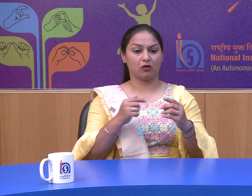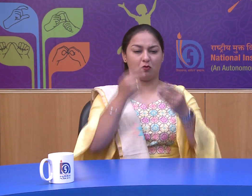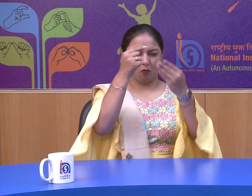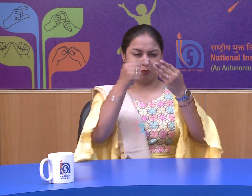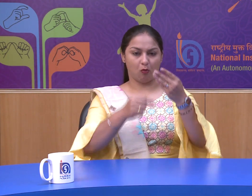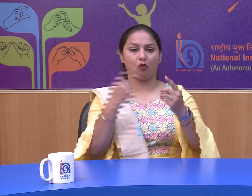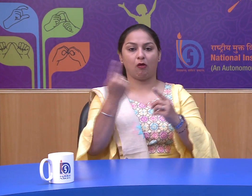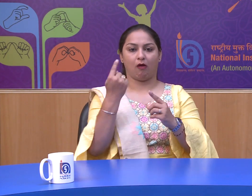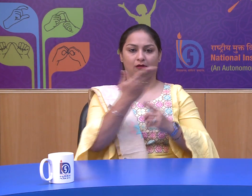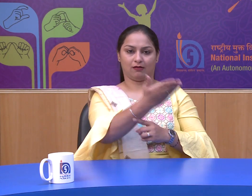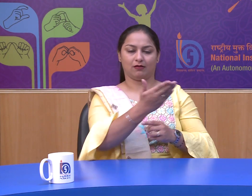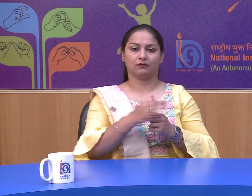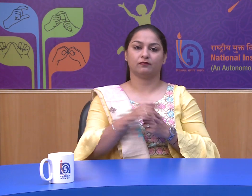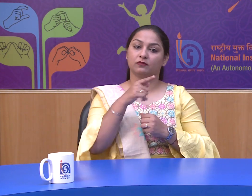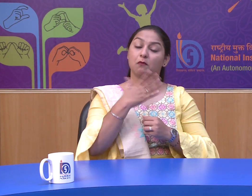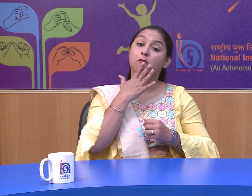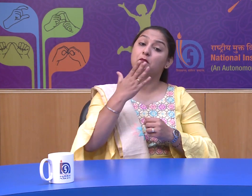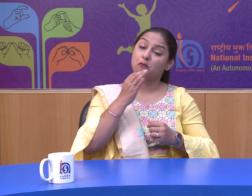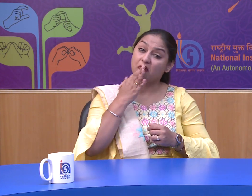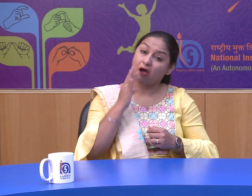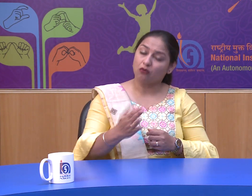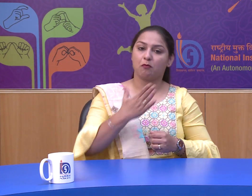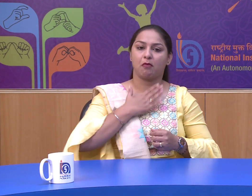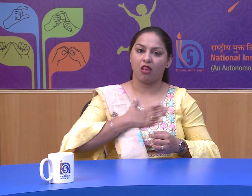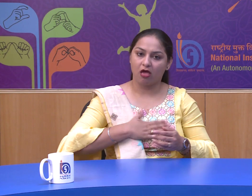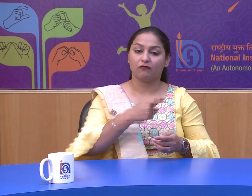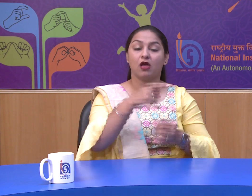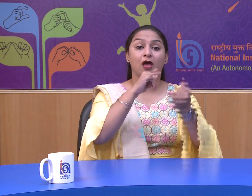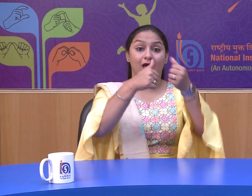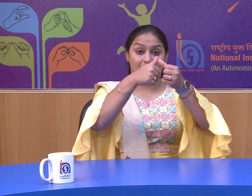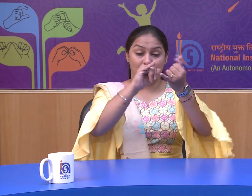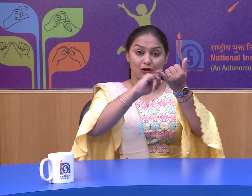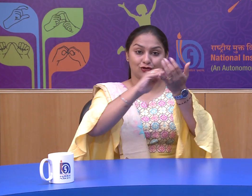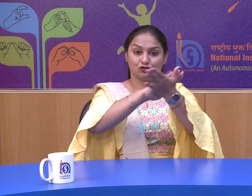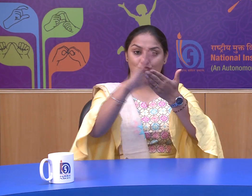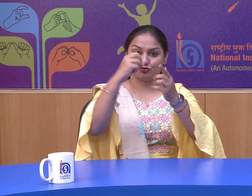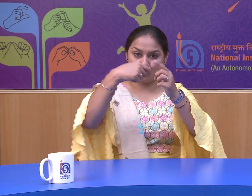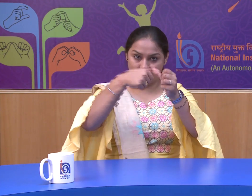It is believed that Ashoka began his reign with